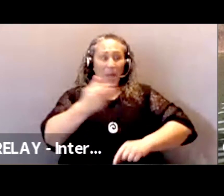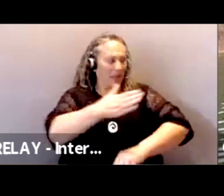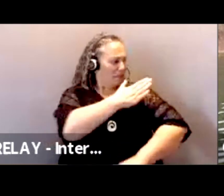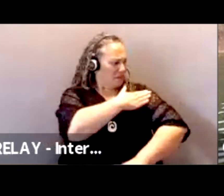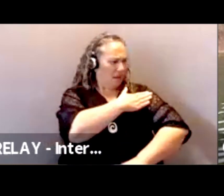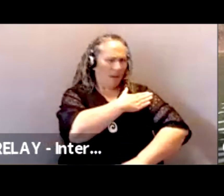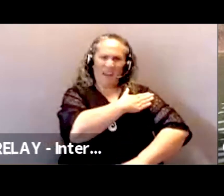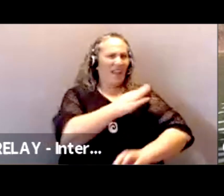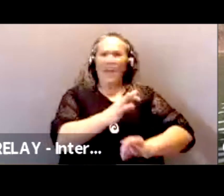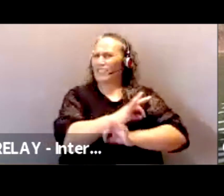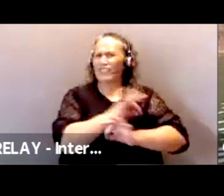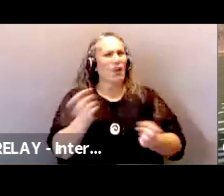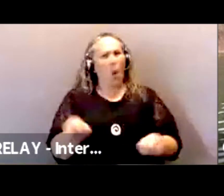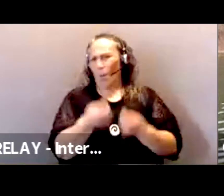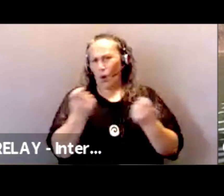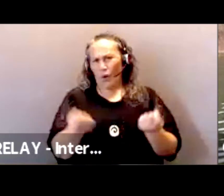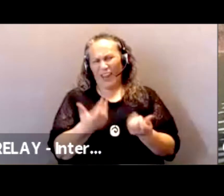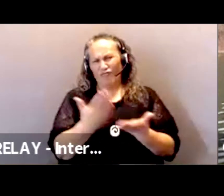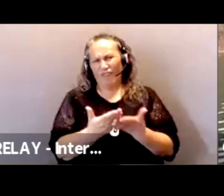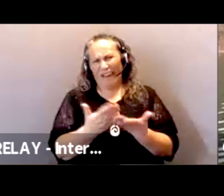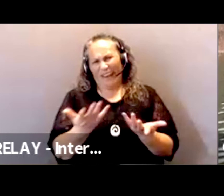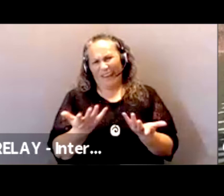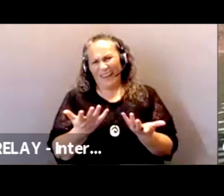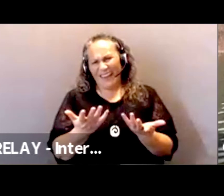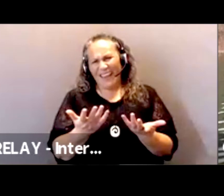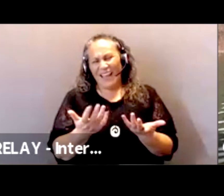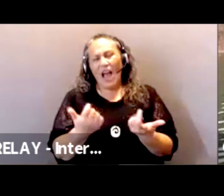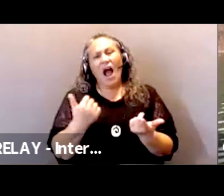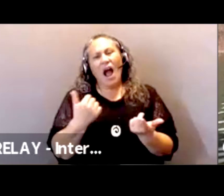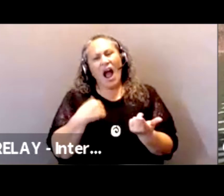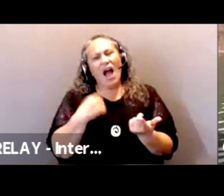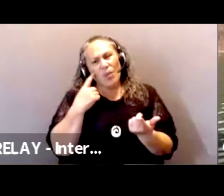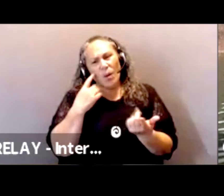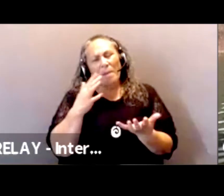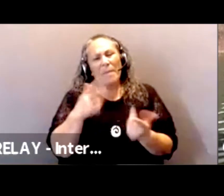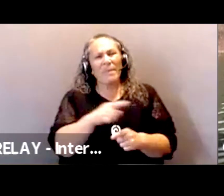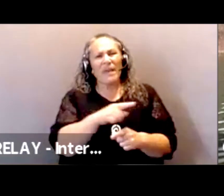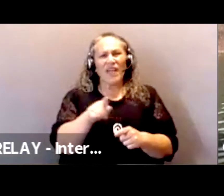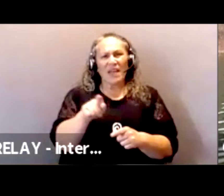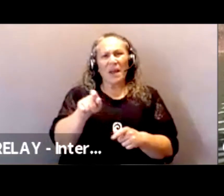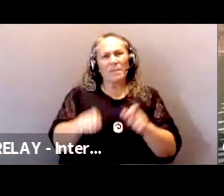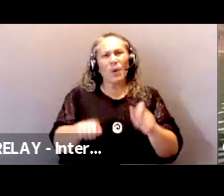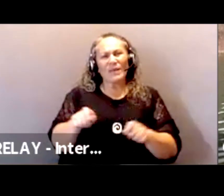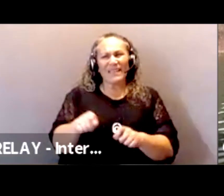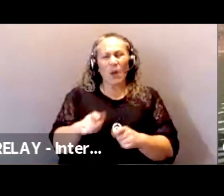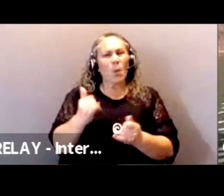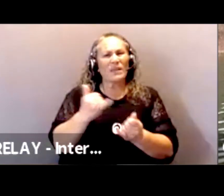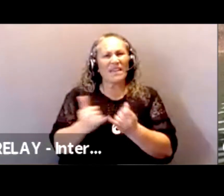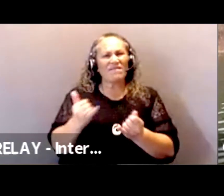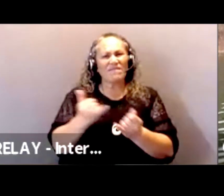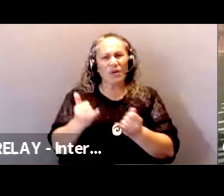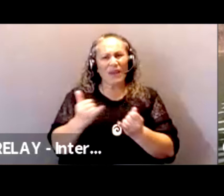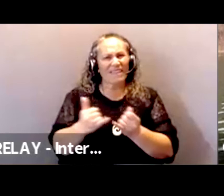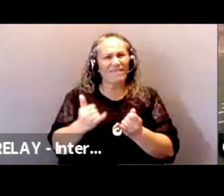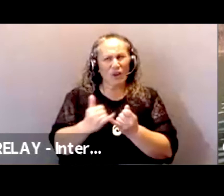Doesn't work. The money didn't stick. I just put it down to that the member of my family was very clammy and very